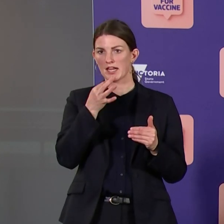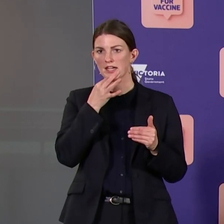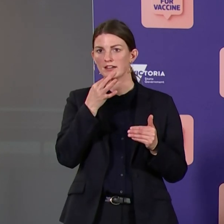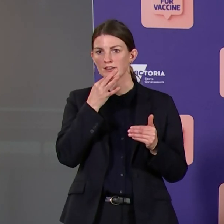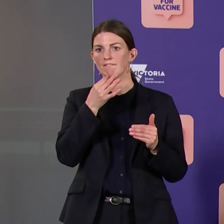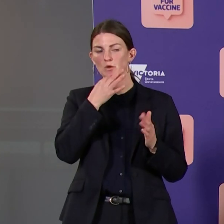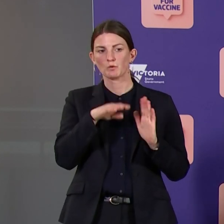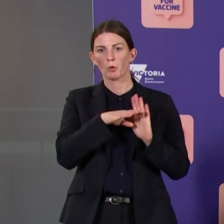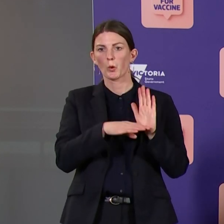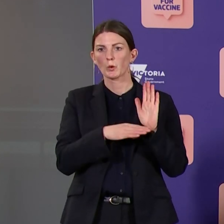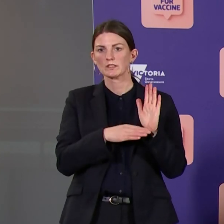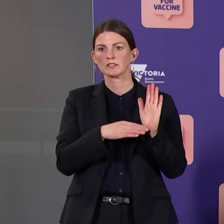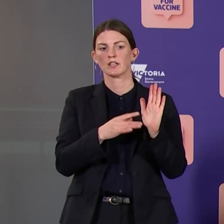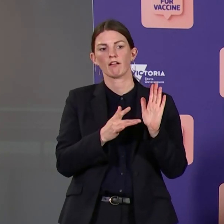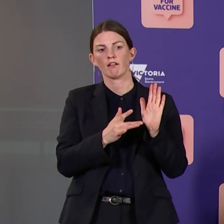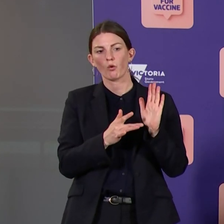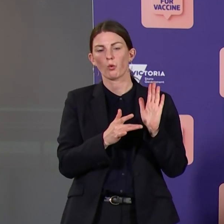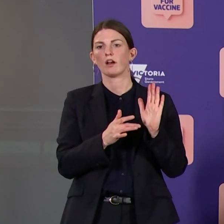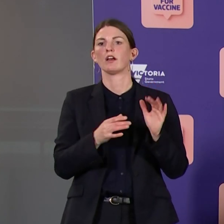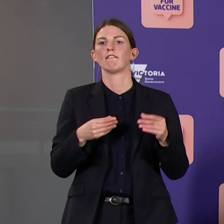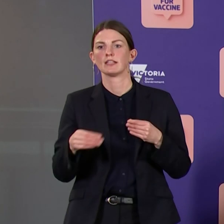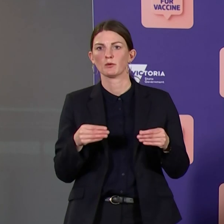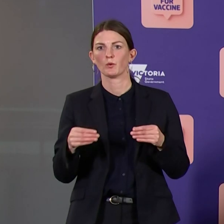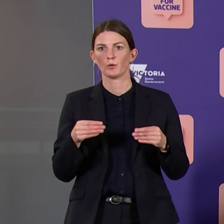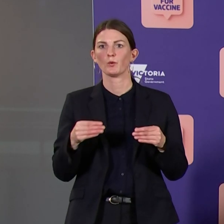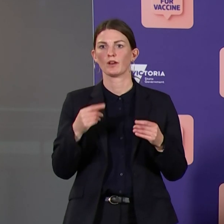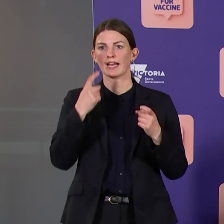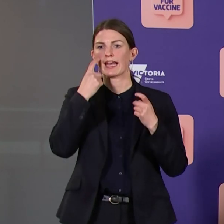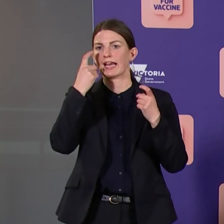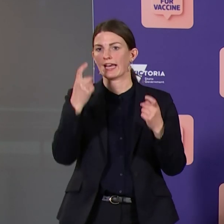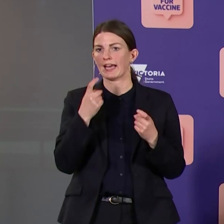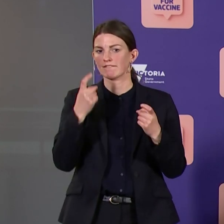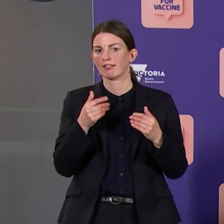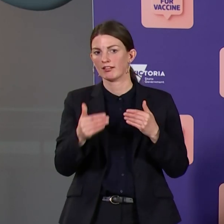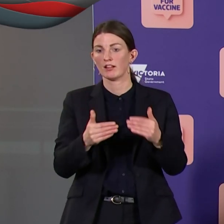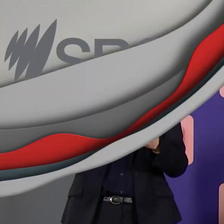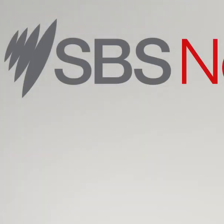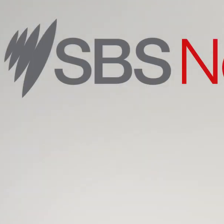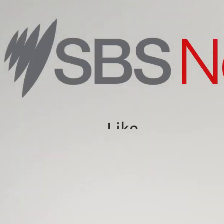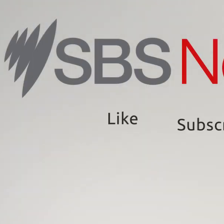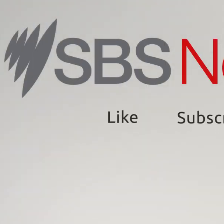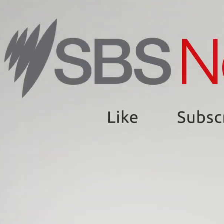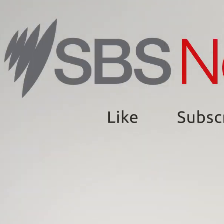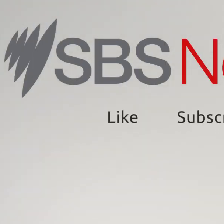modest steps to easing restrictions that will kick in at midnight tonight.